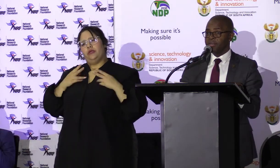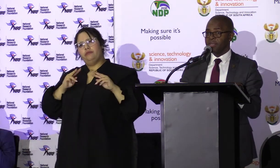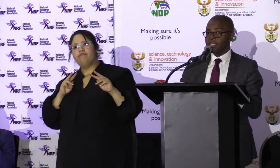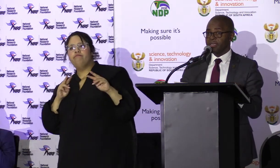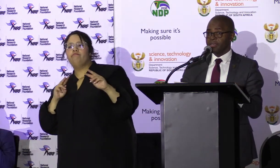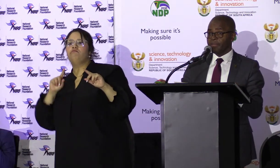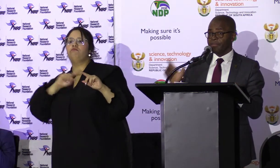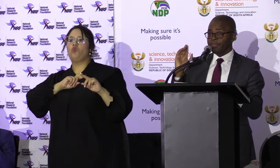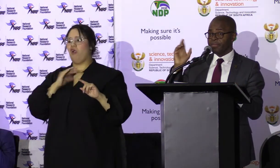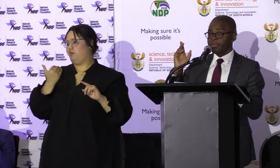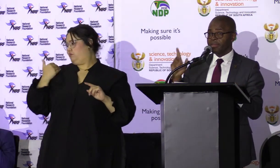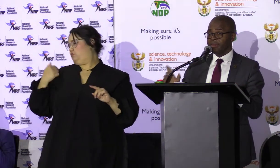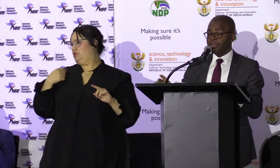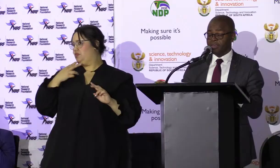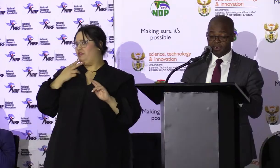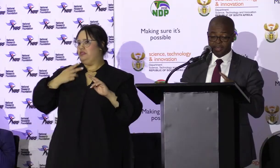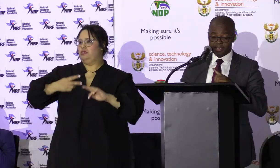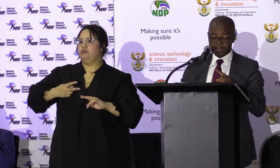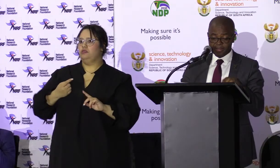visited